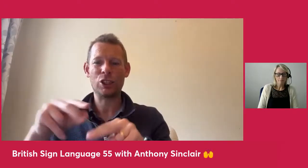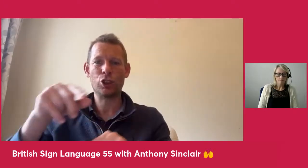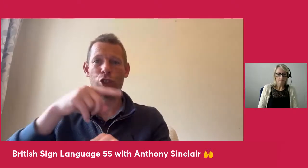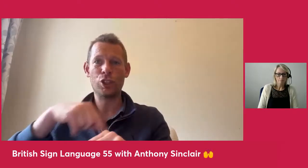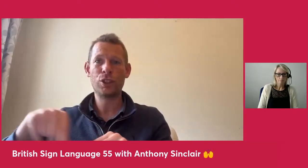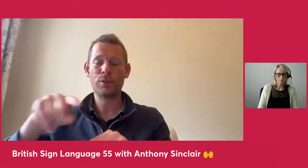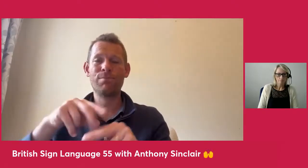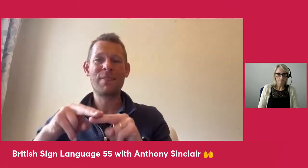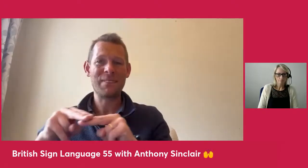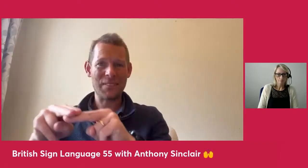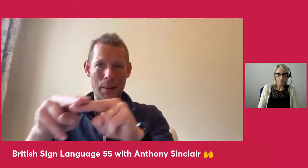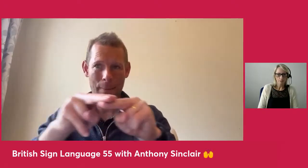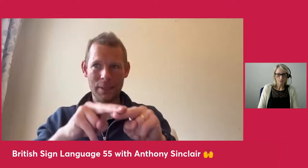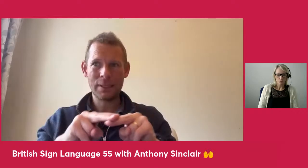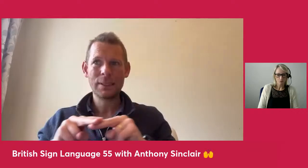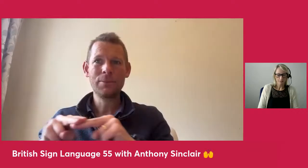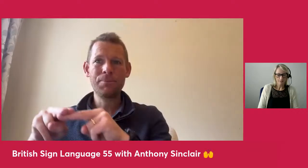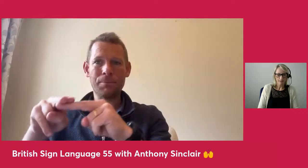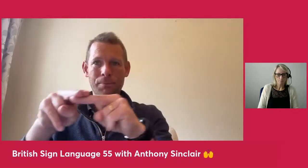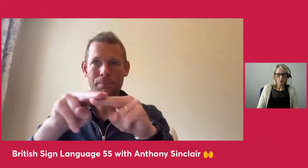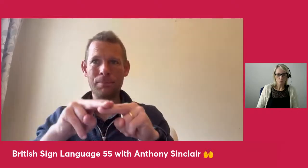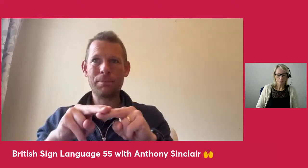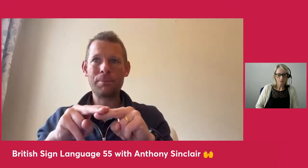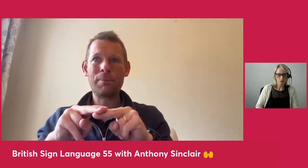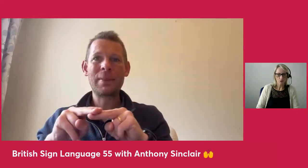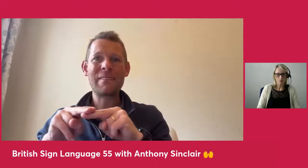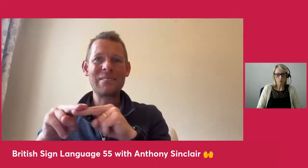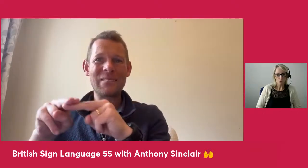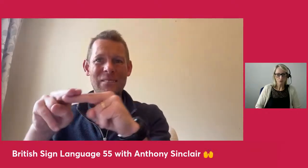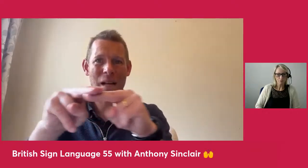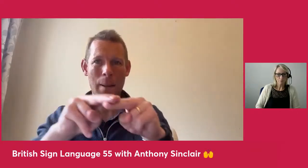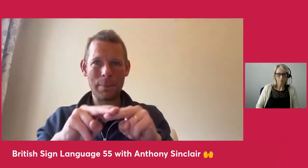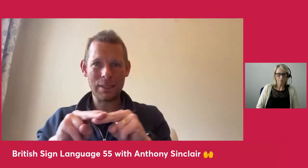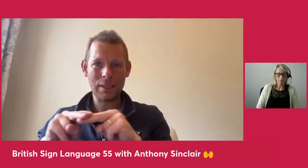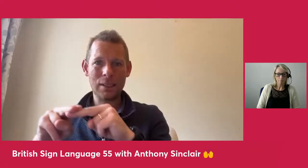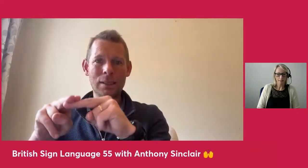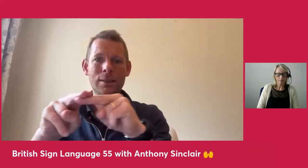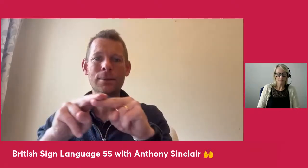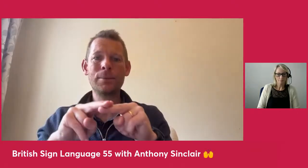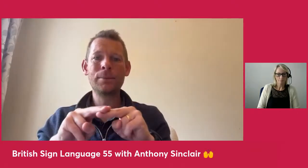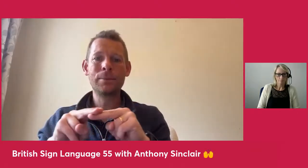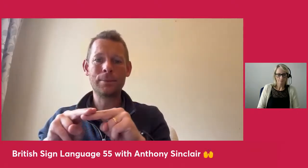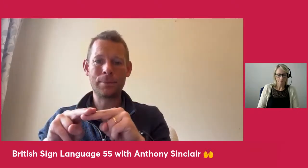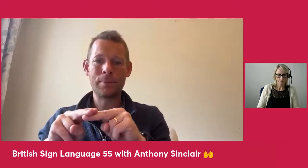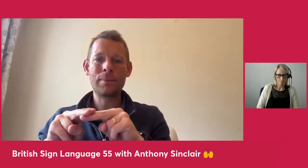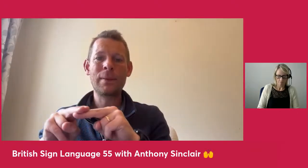family. So that sign moves in a circular motion for family.